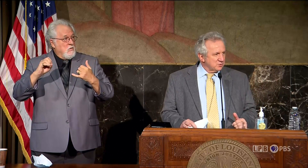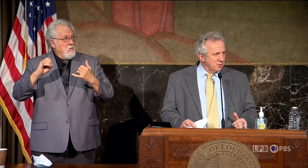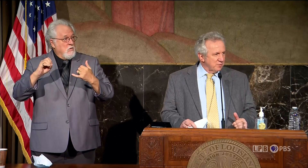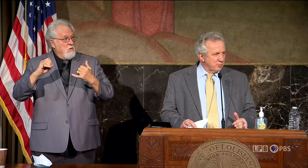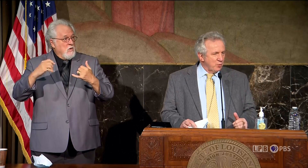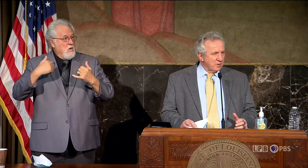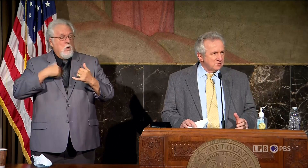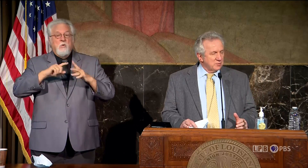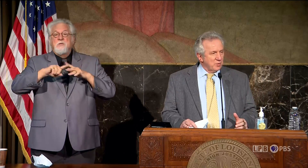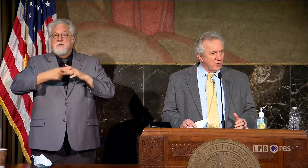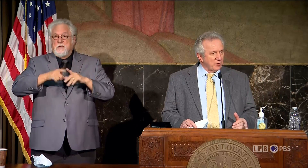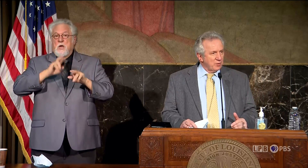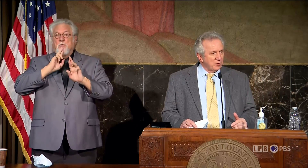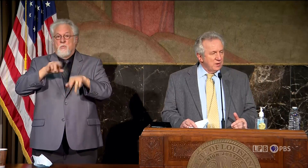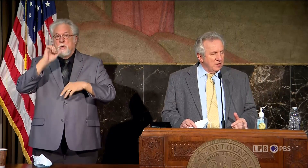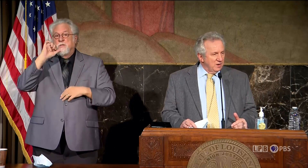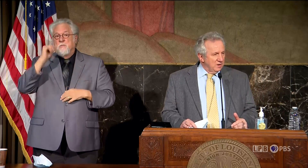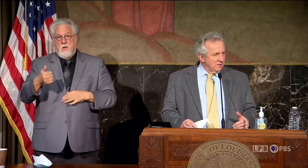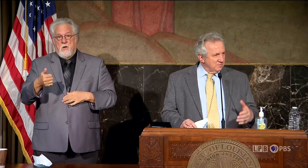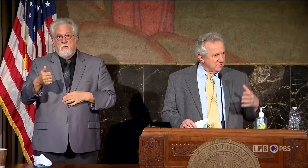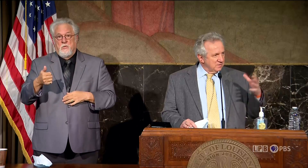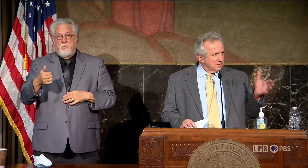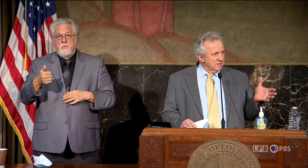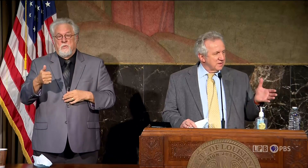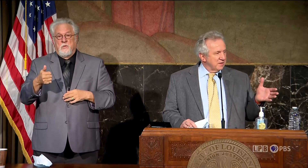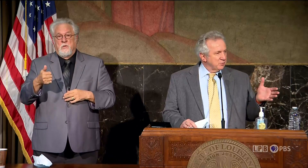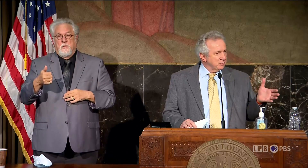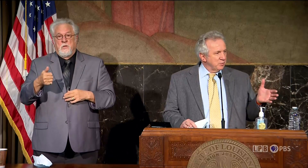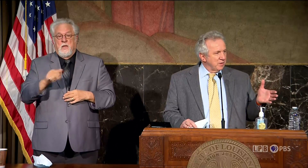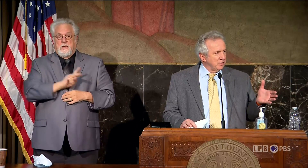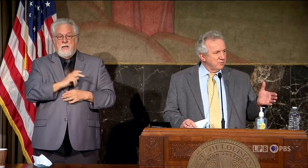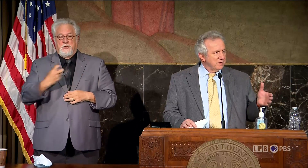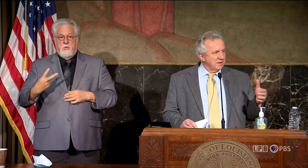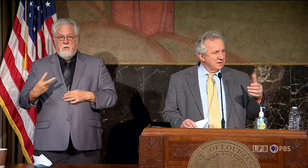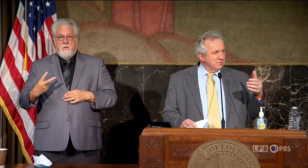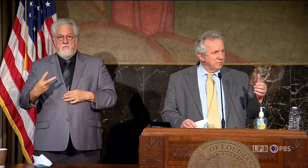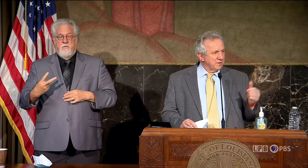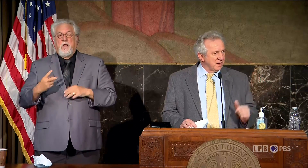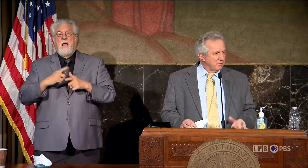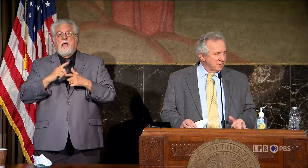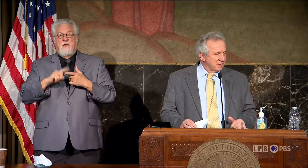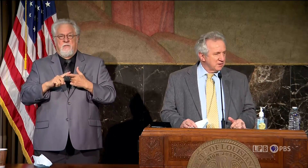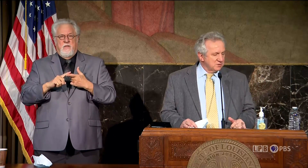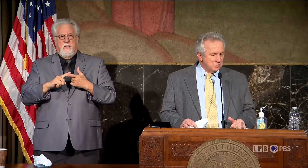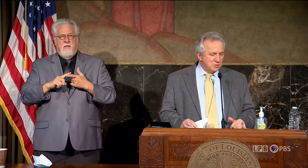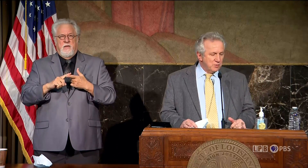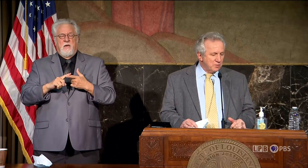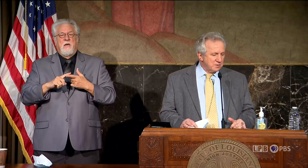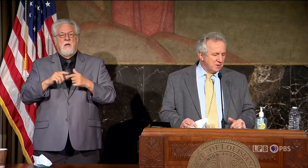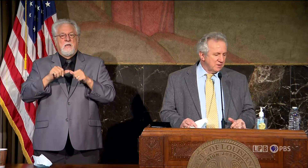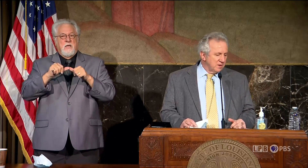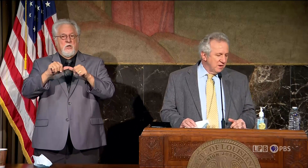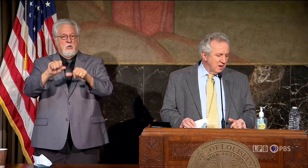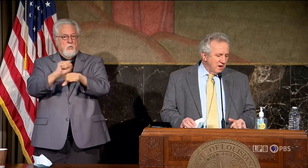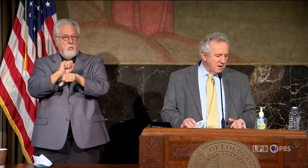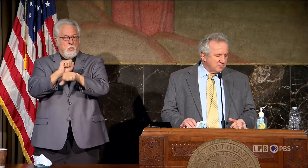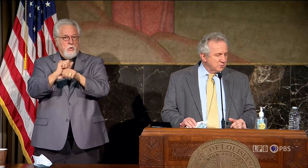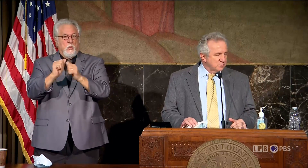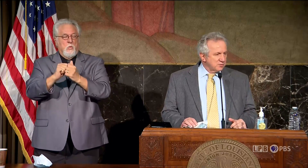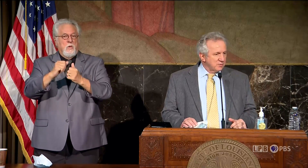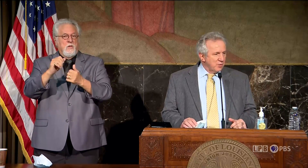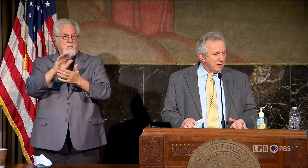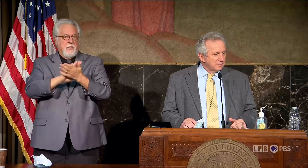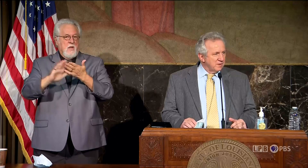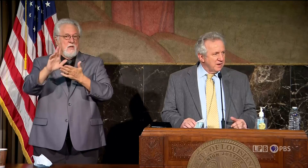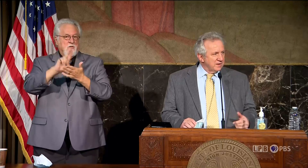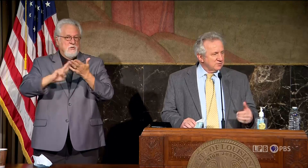we're going to start reporting to the K through 12, and then we're going to continue to work with the higher